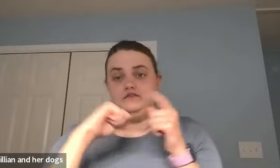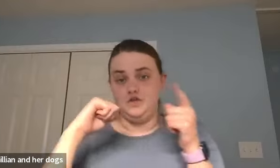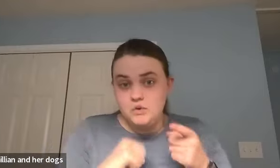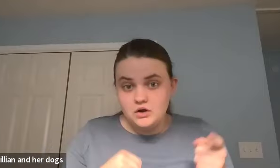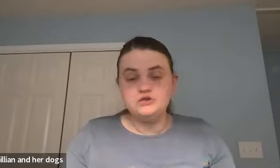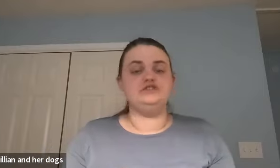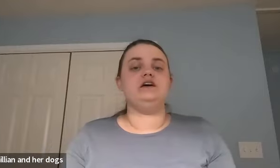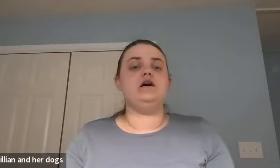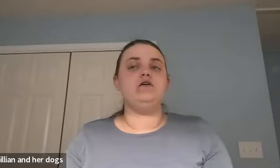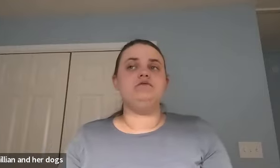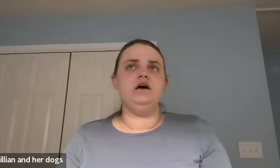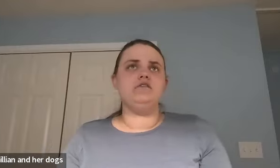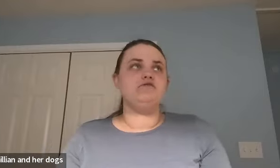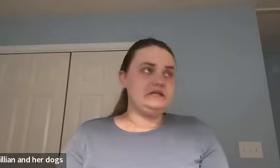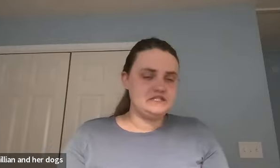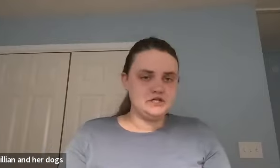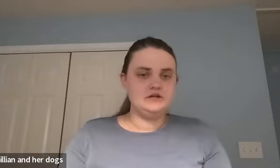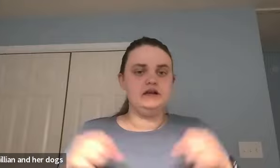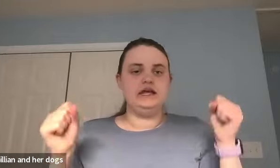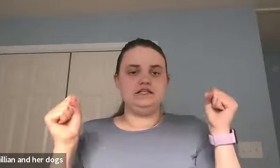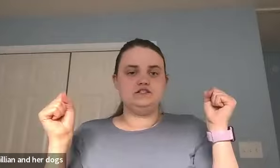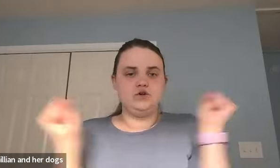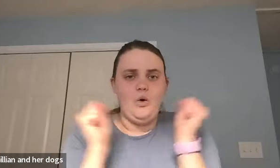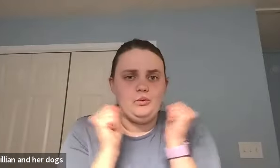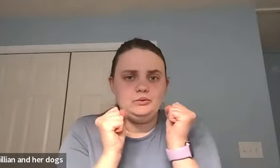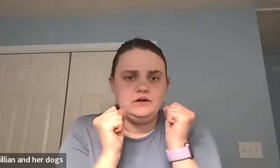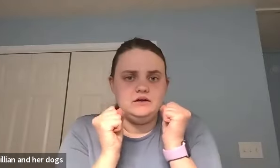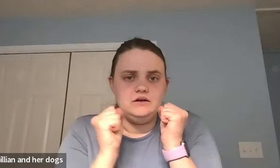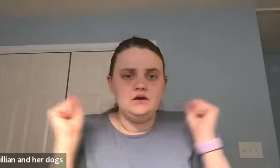you are cold yourself, freezer, and it's cold.